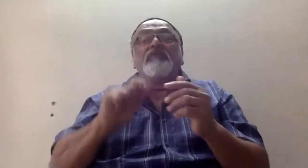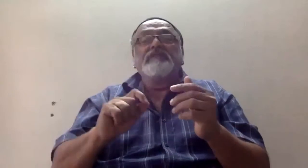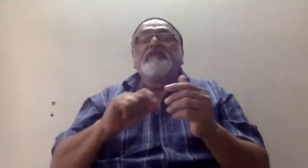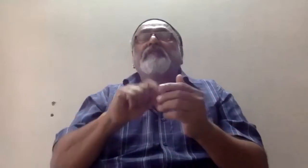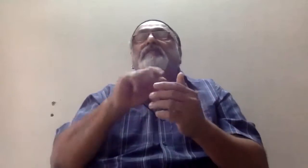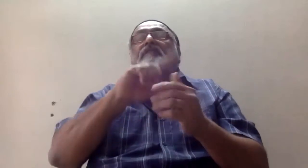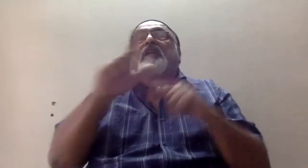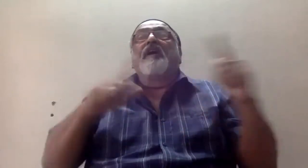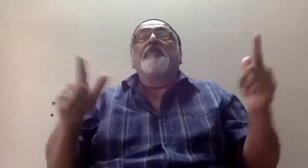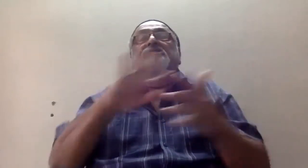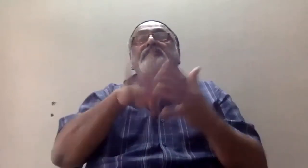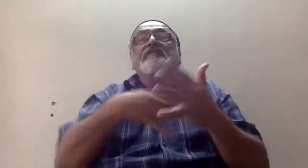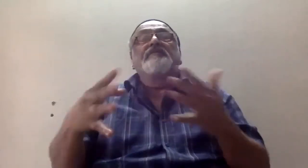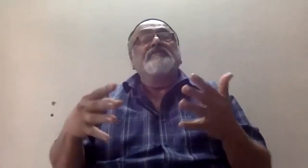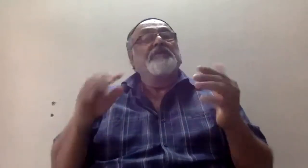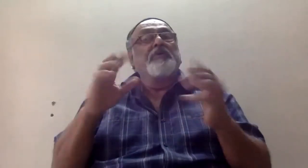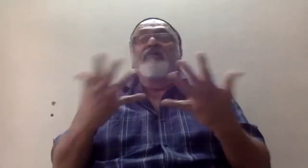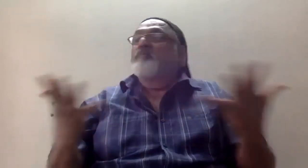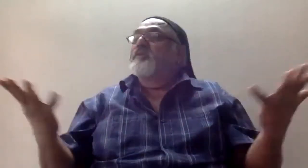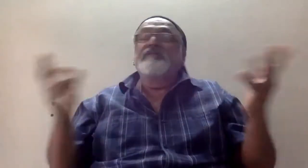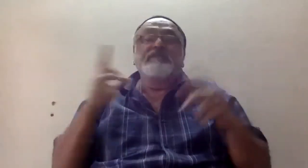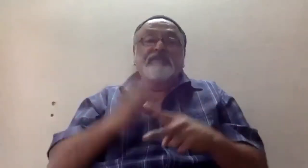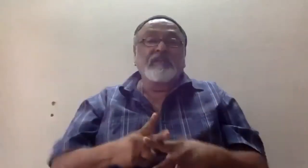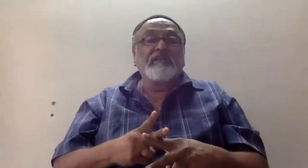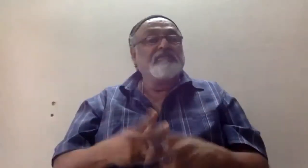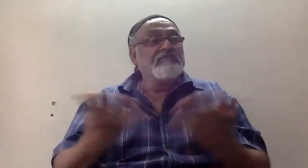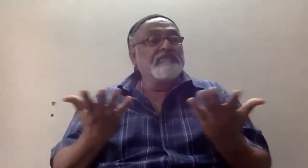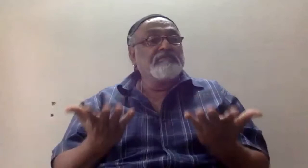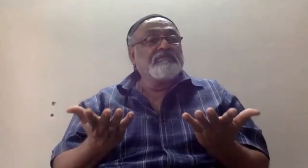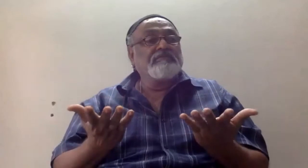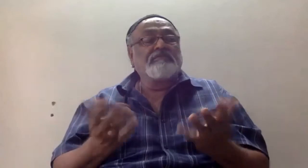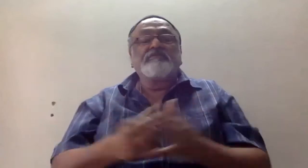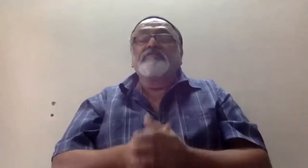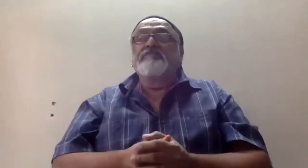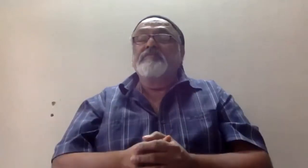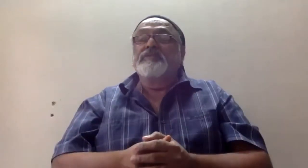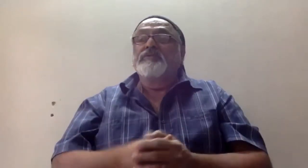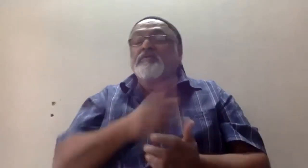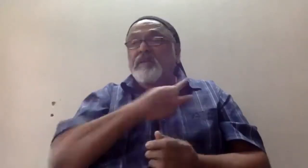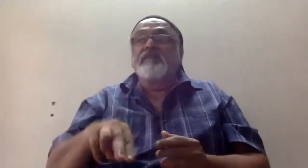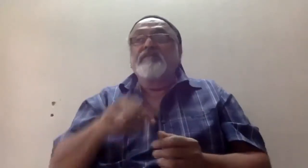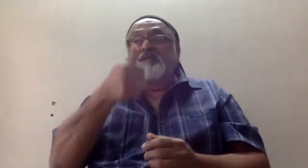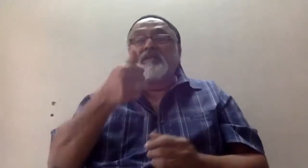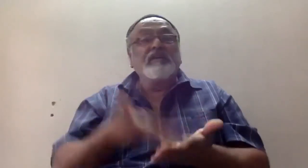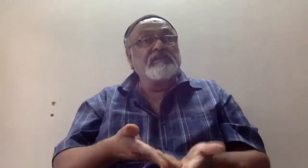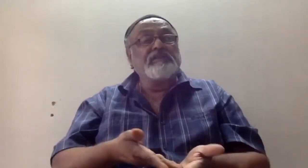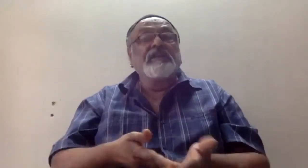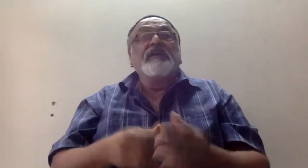still have a long way to go. So coming back to India, the next thing is reasonable accommodation